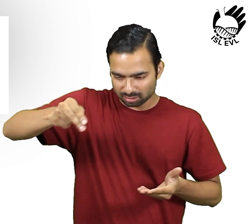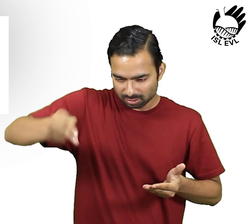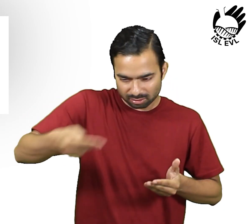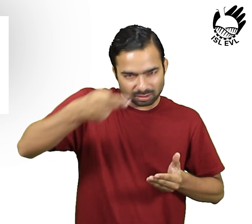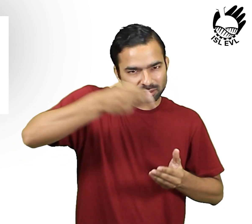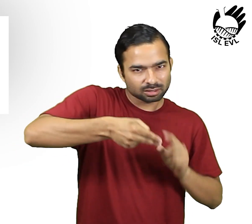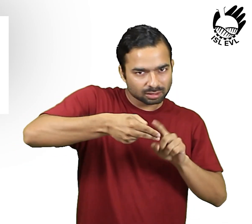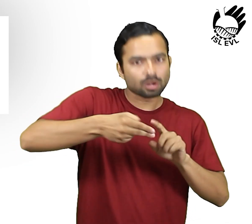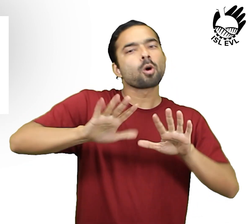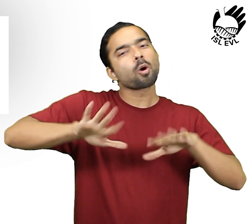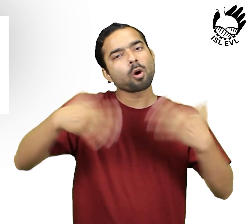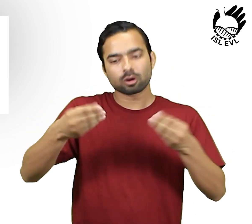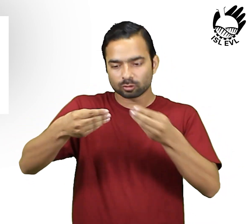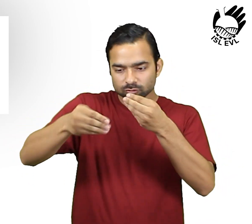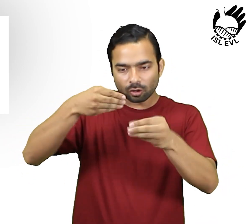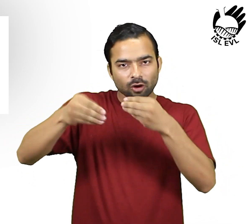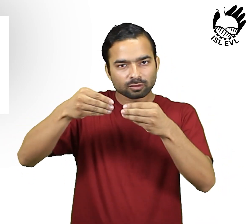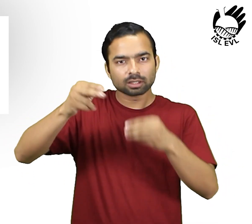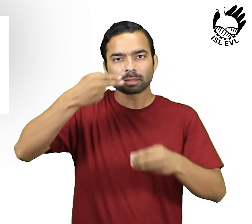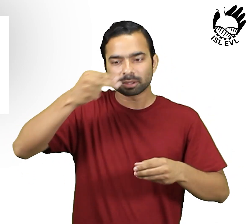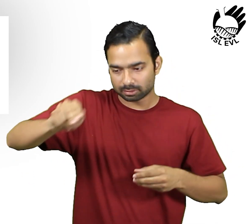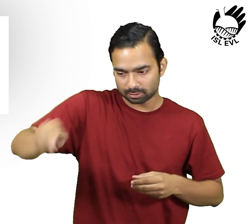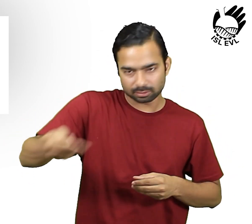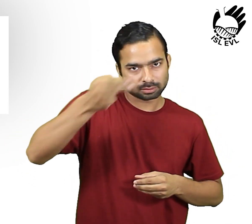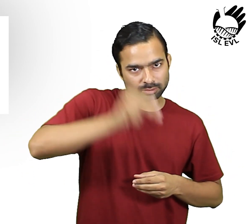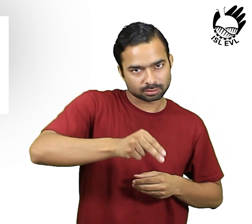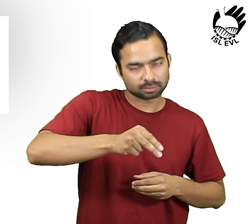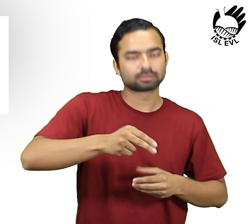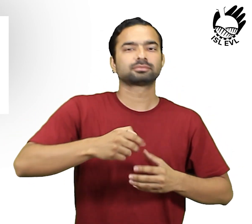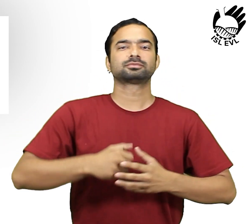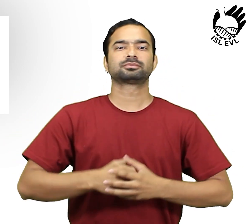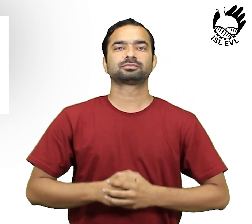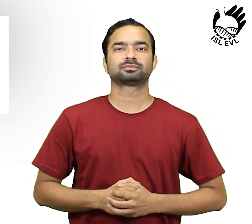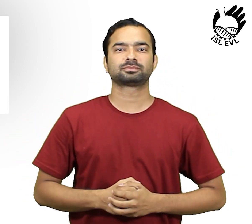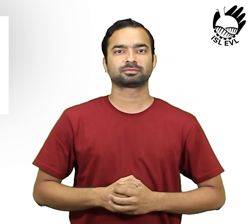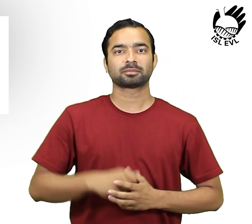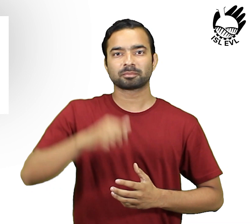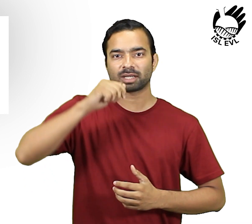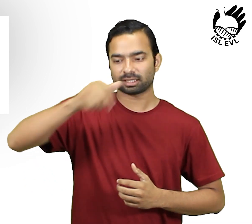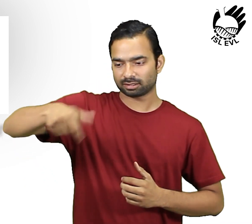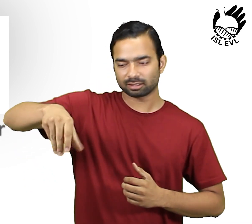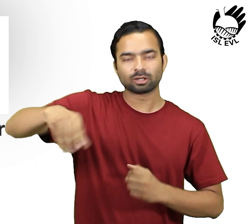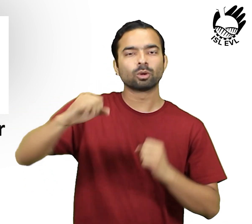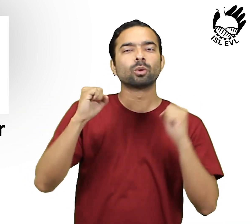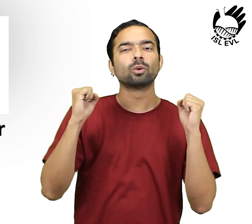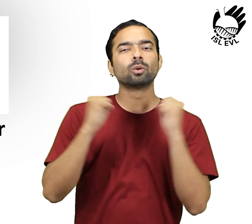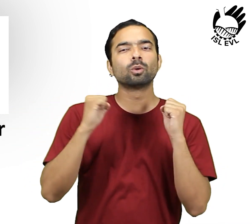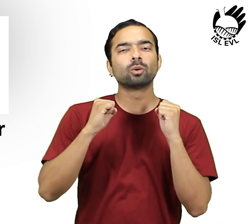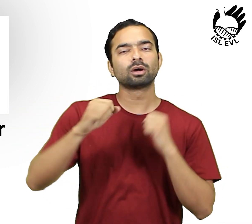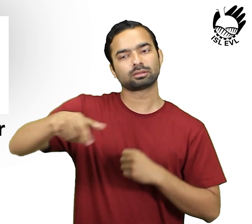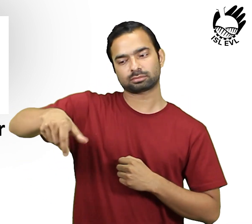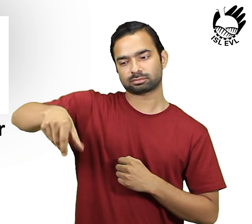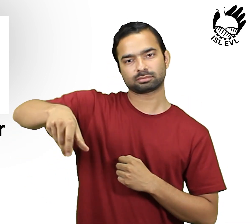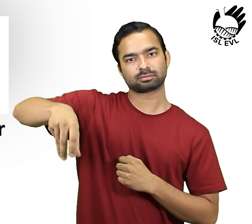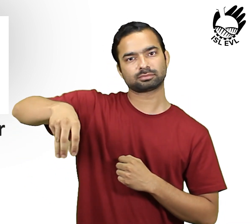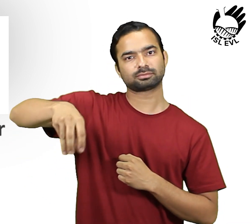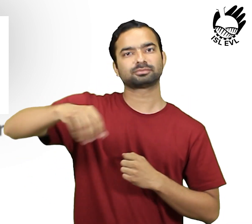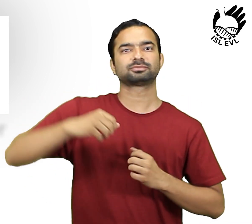Then the solvent, water, oil, or any other liquid substance. A saturated